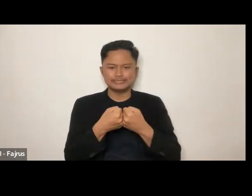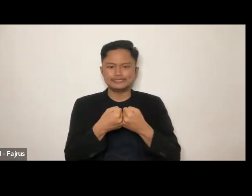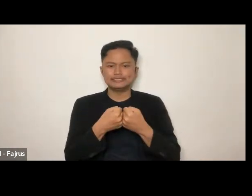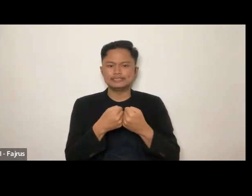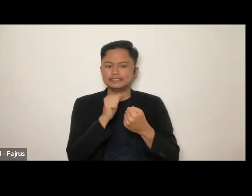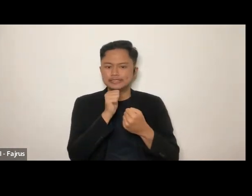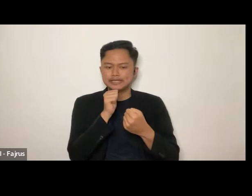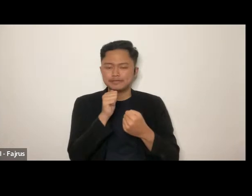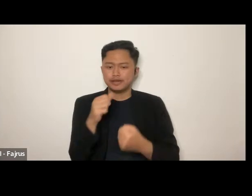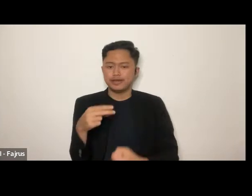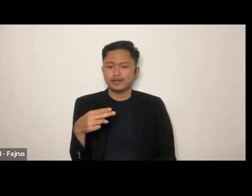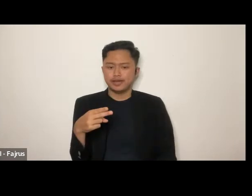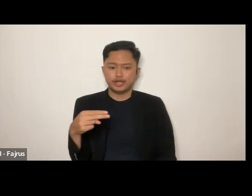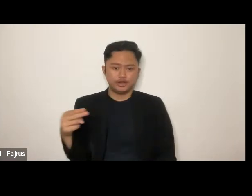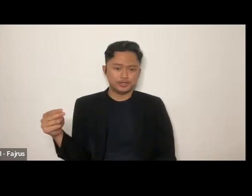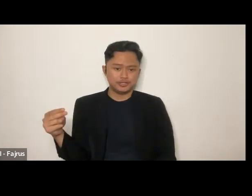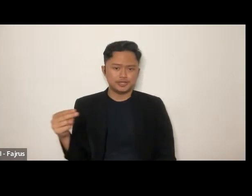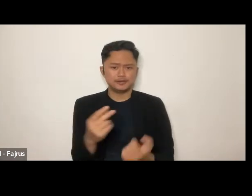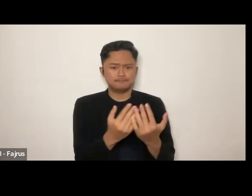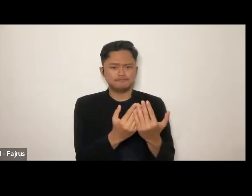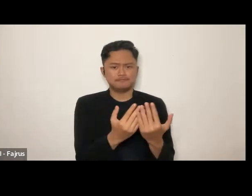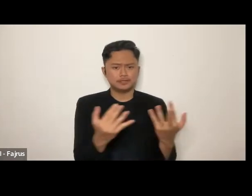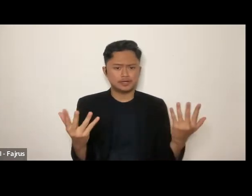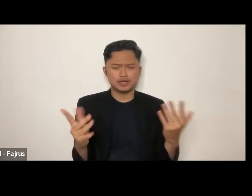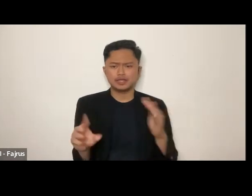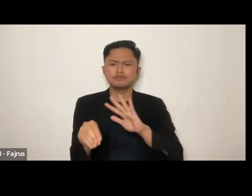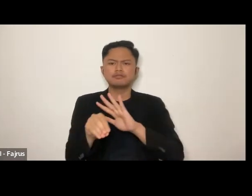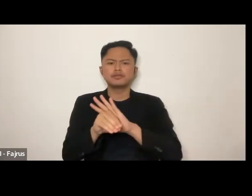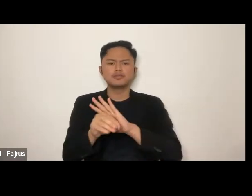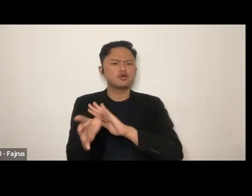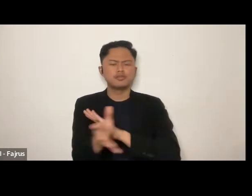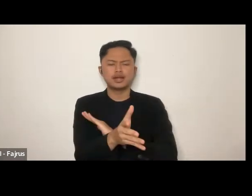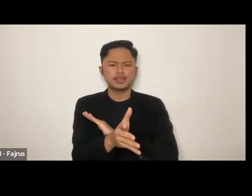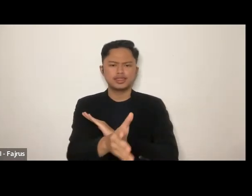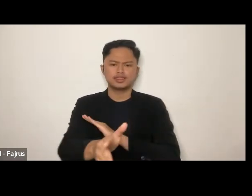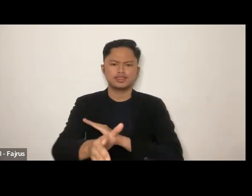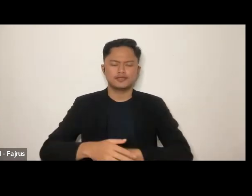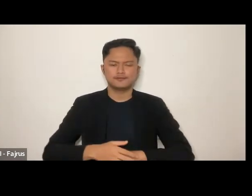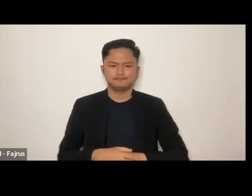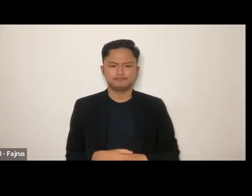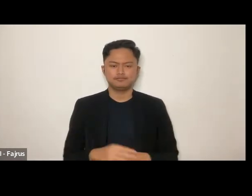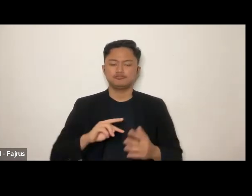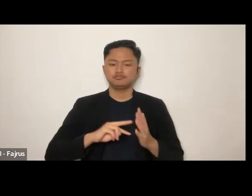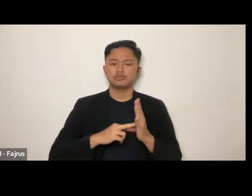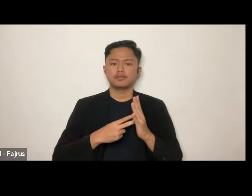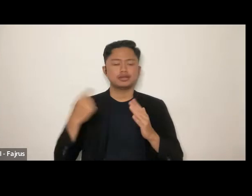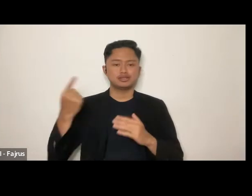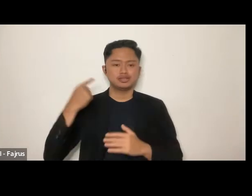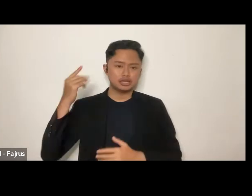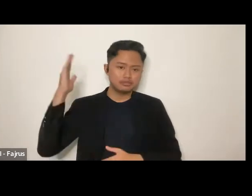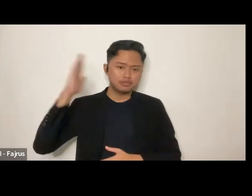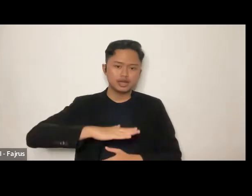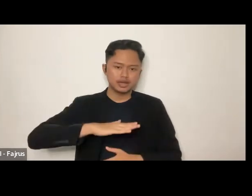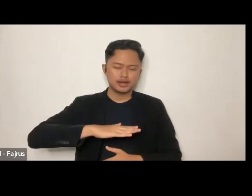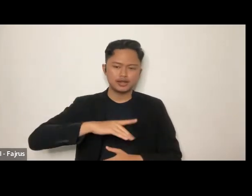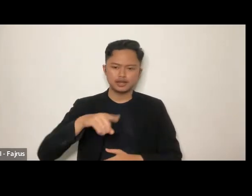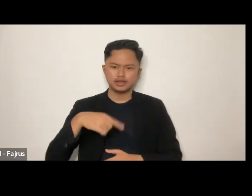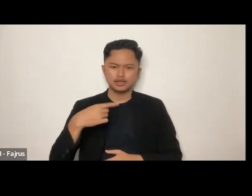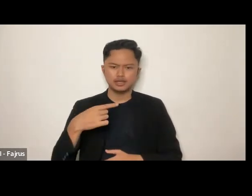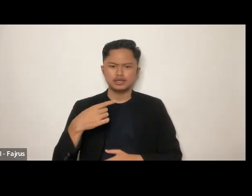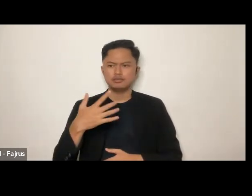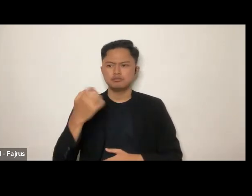Indonesian citizen and also West Papuan students. So every time we have a peaceful